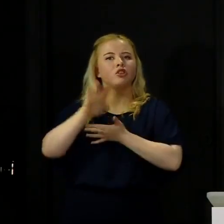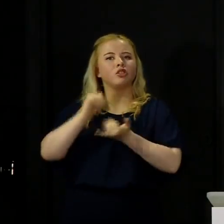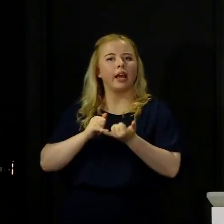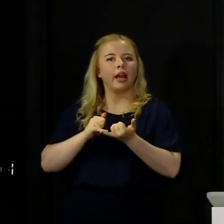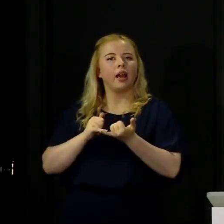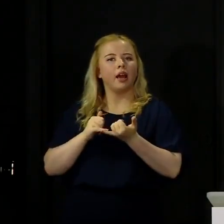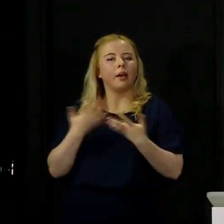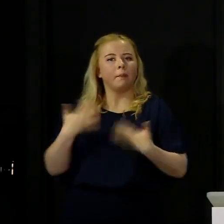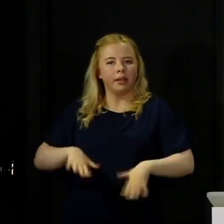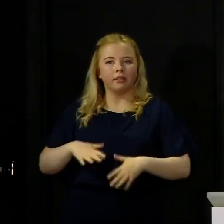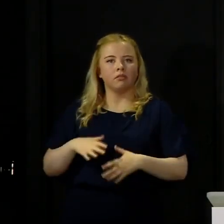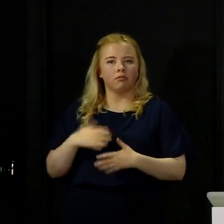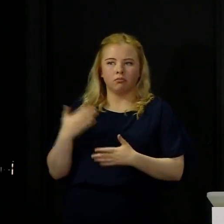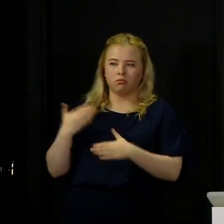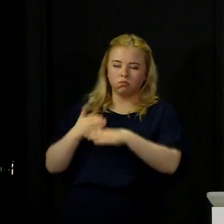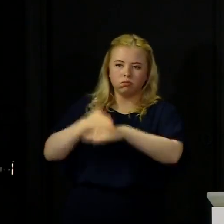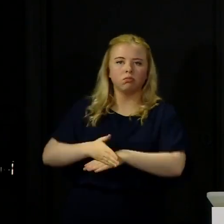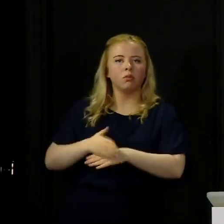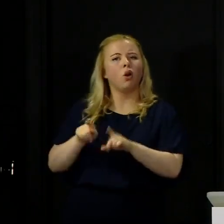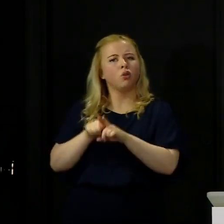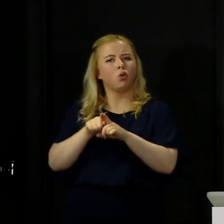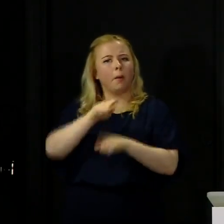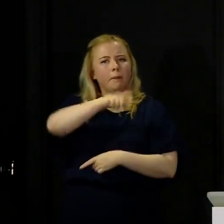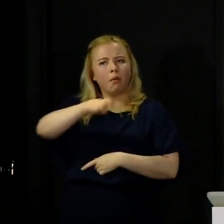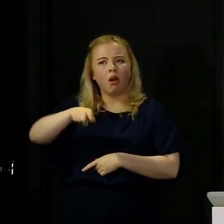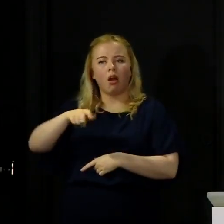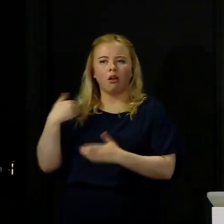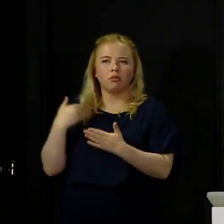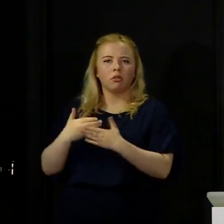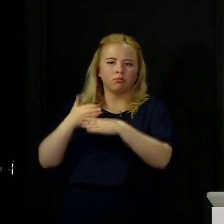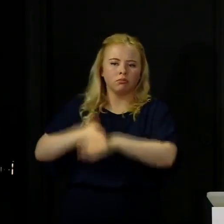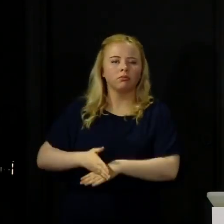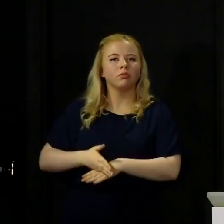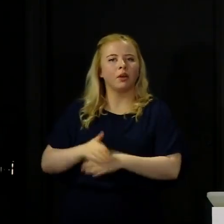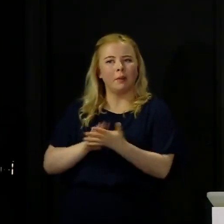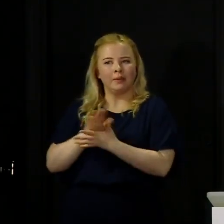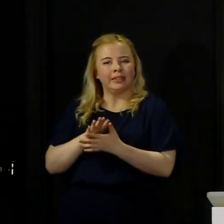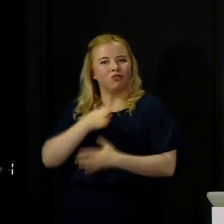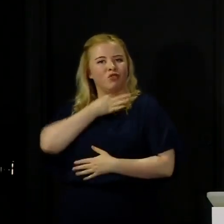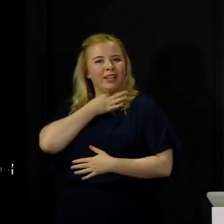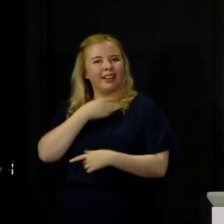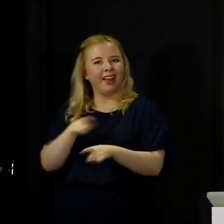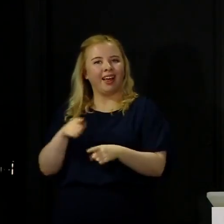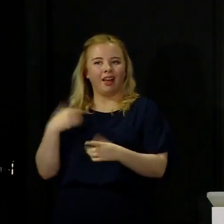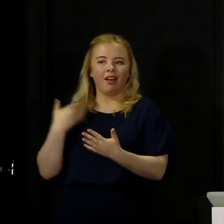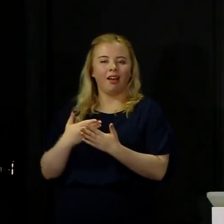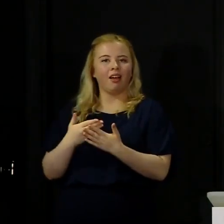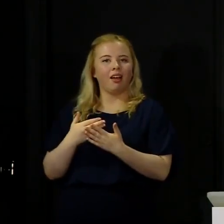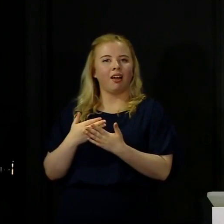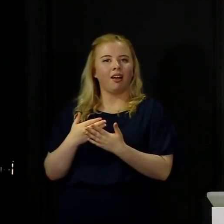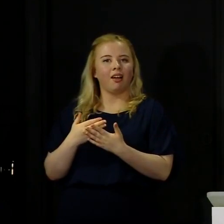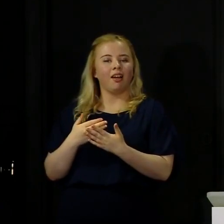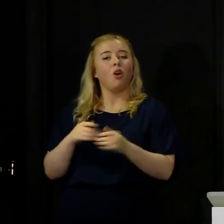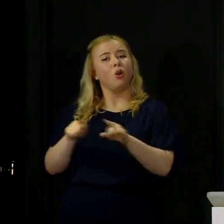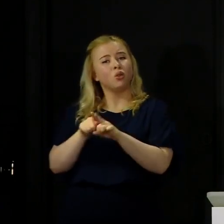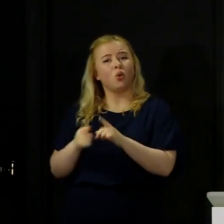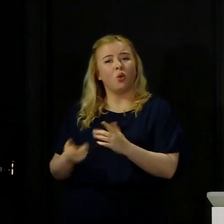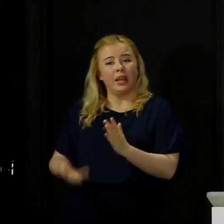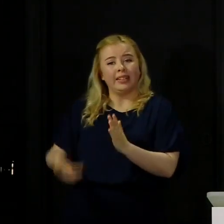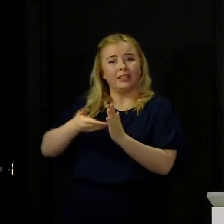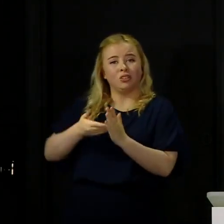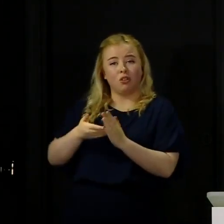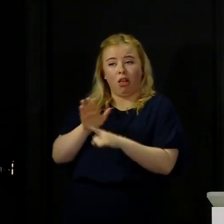workers have done and the population as a whole have done over the past 3 months. And of course, it puts additional pressure on the police at a time